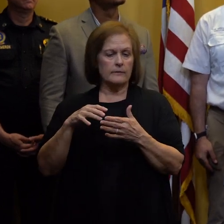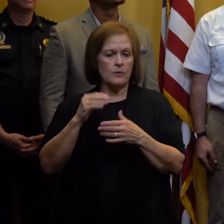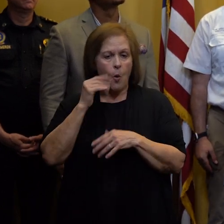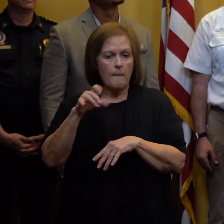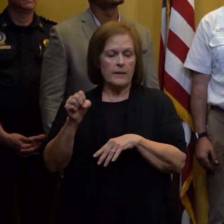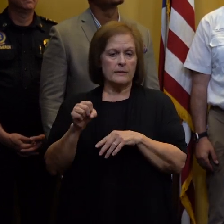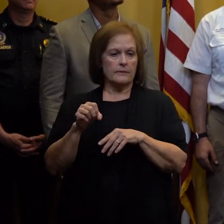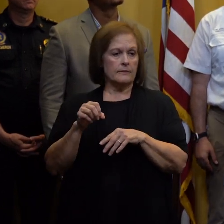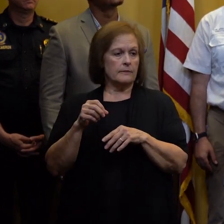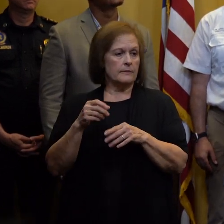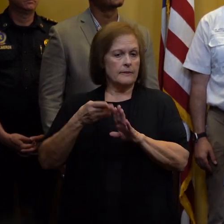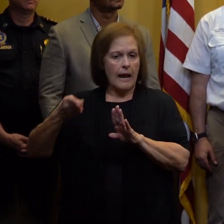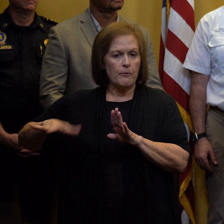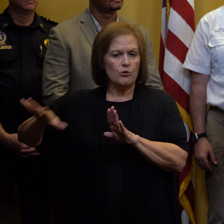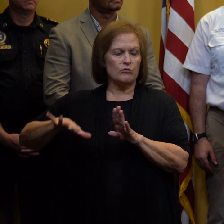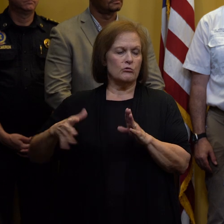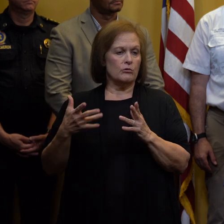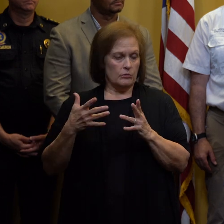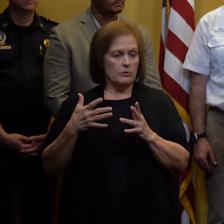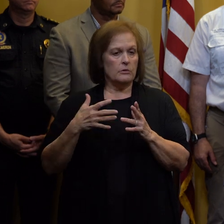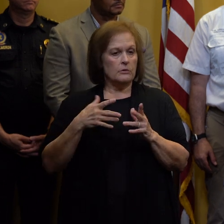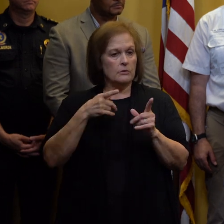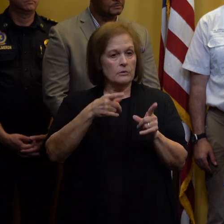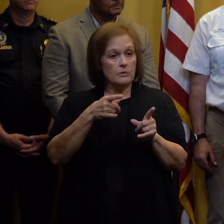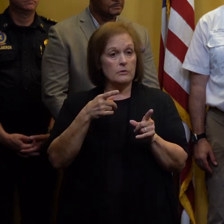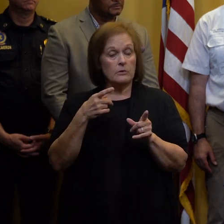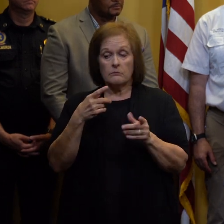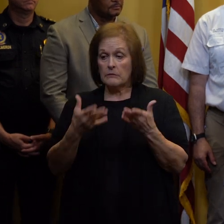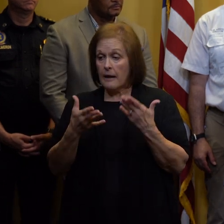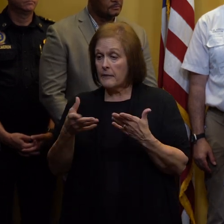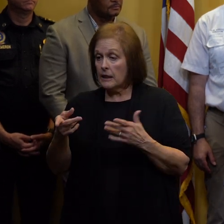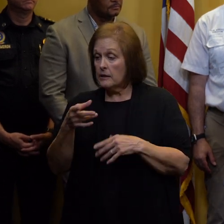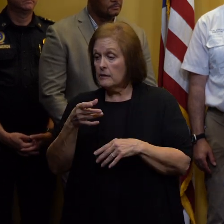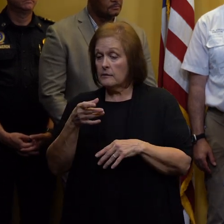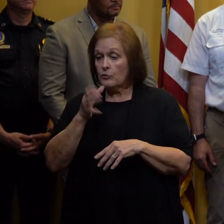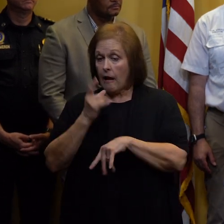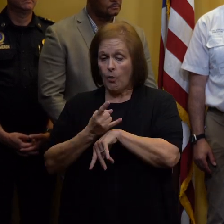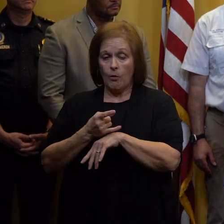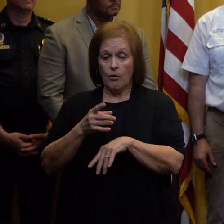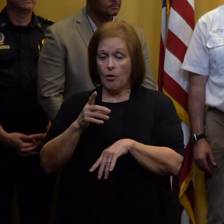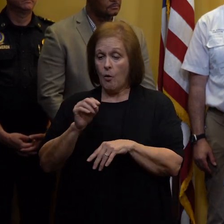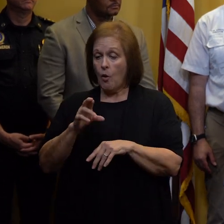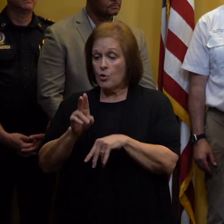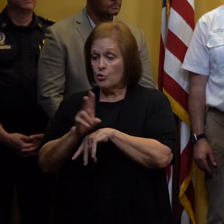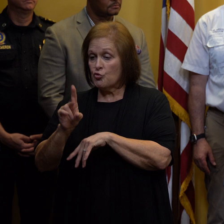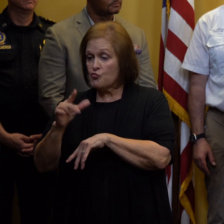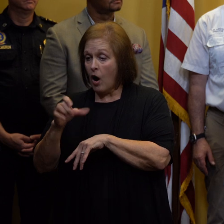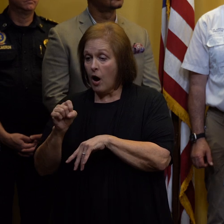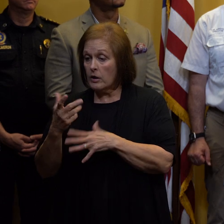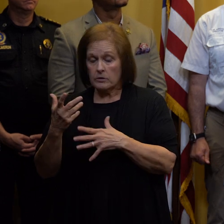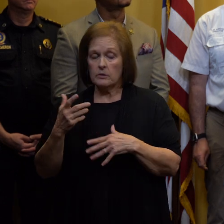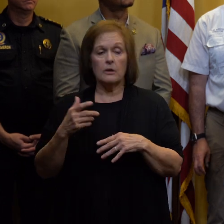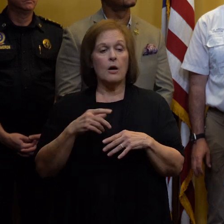that person that you see every single day. Yes, they might be drinking alcohol. Yes, they might be doing drugs. All you have to say is, are you okay? Did